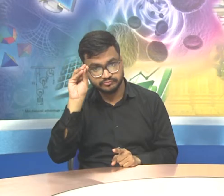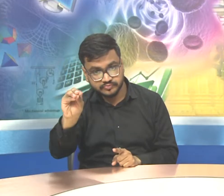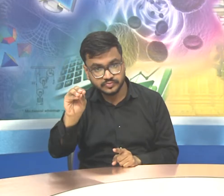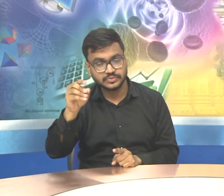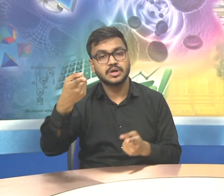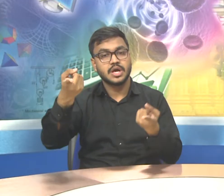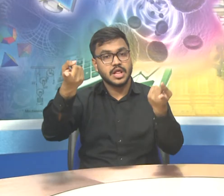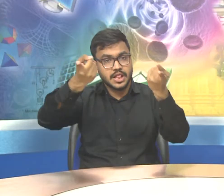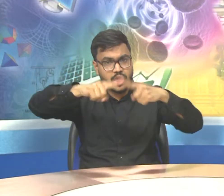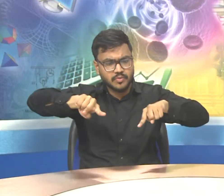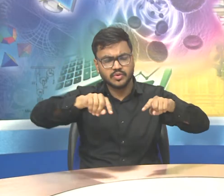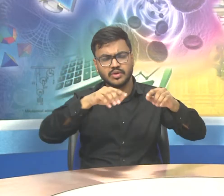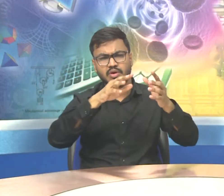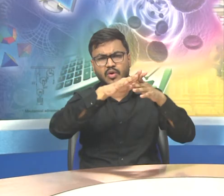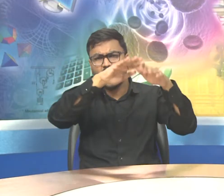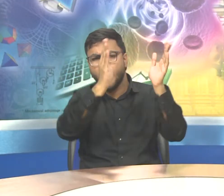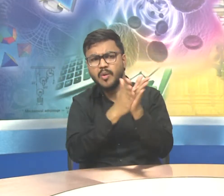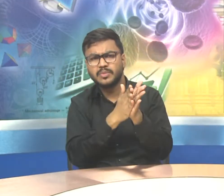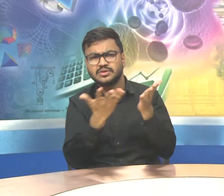and multiply by 1000.